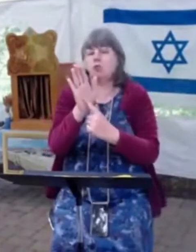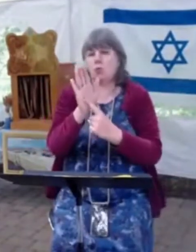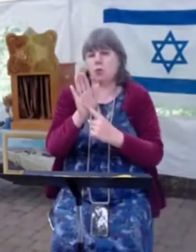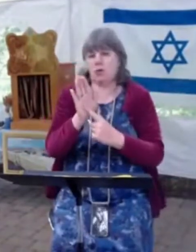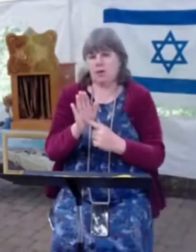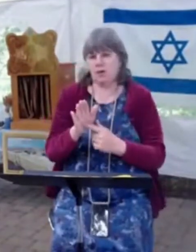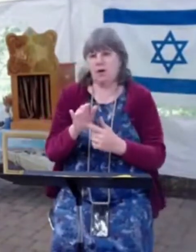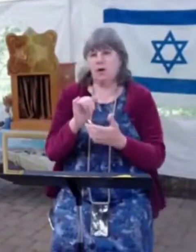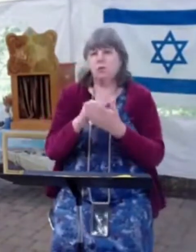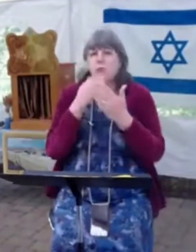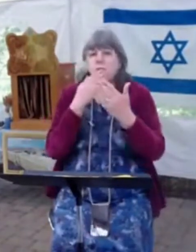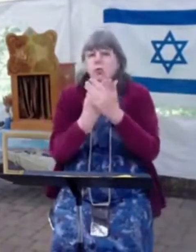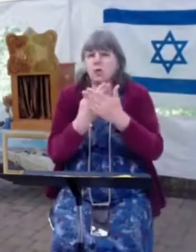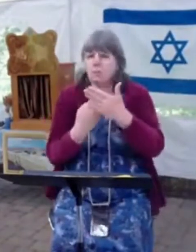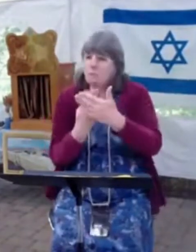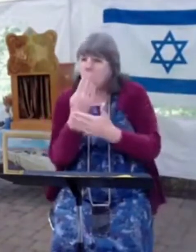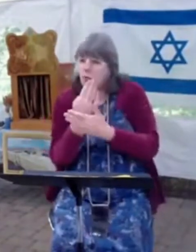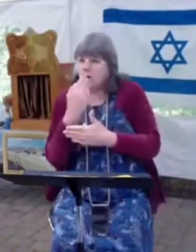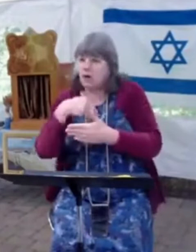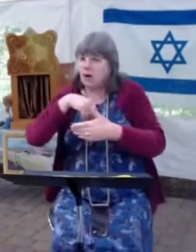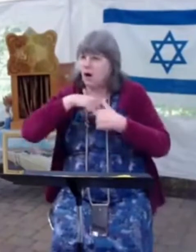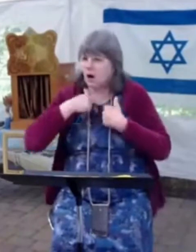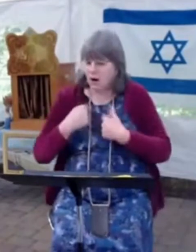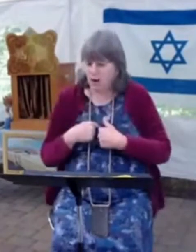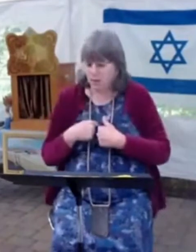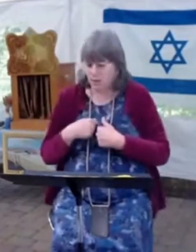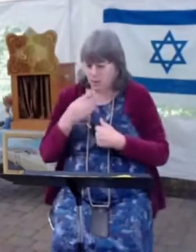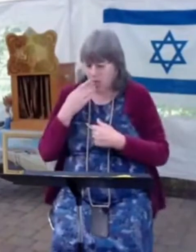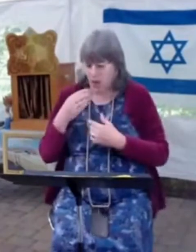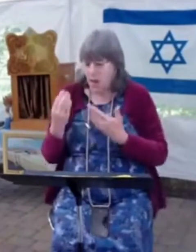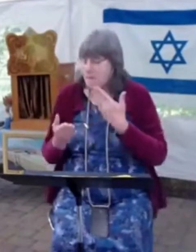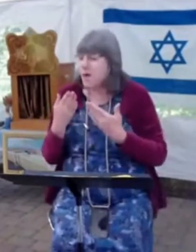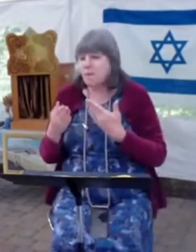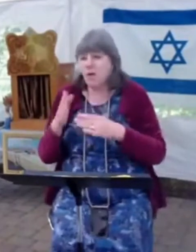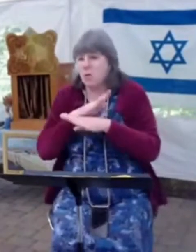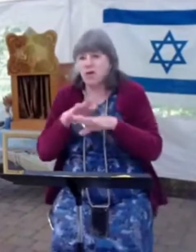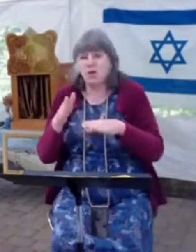You know, could it be that we don't show it